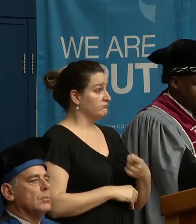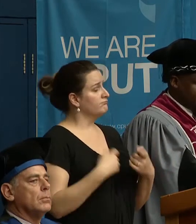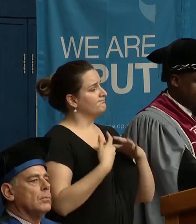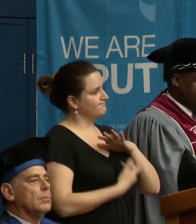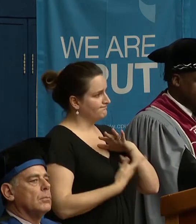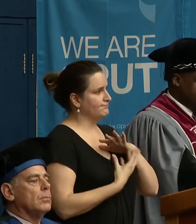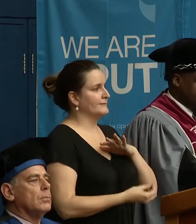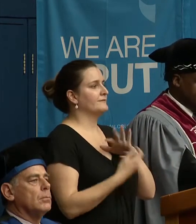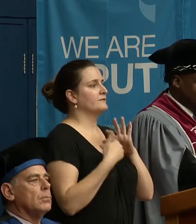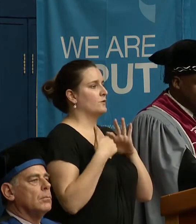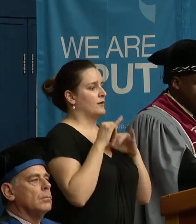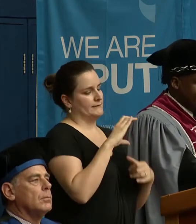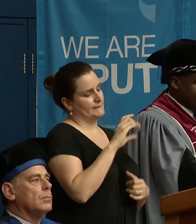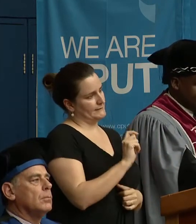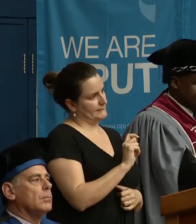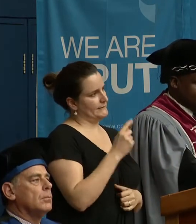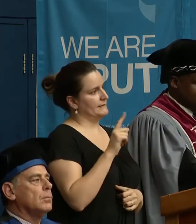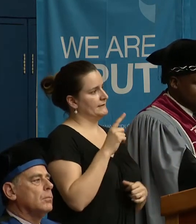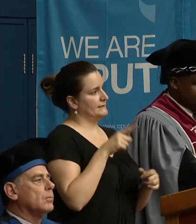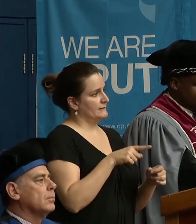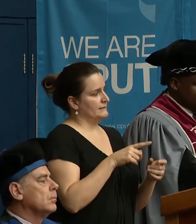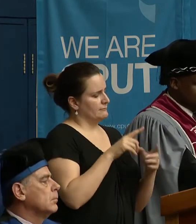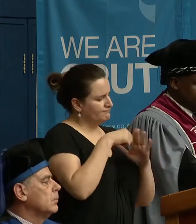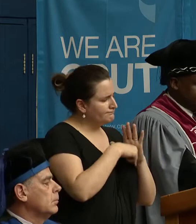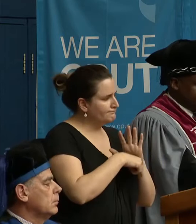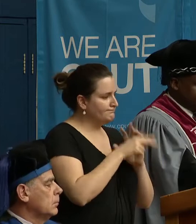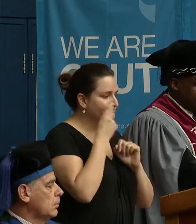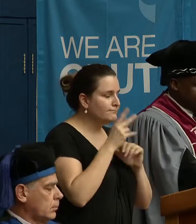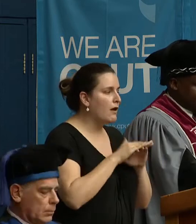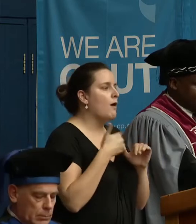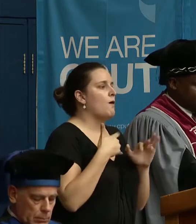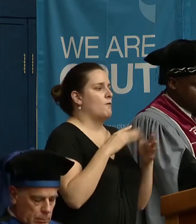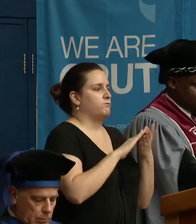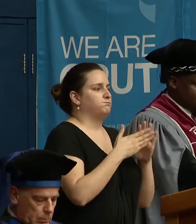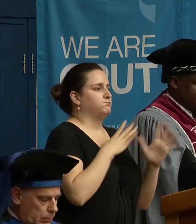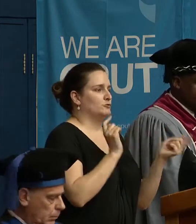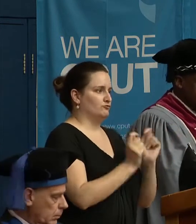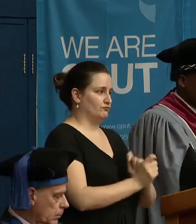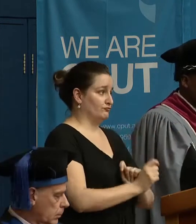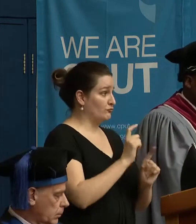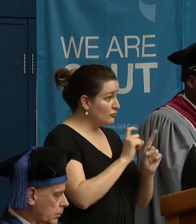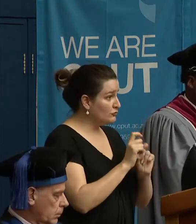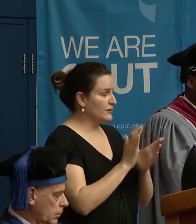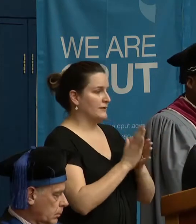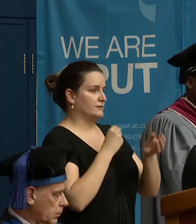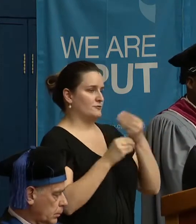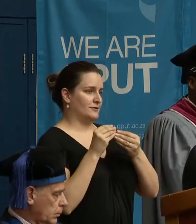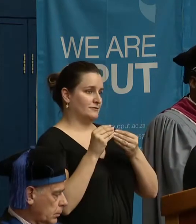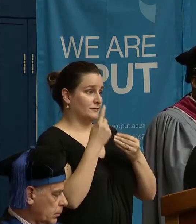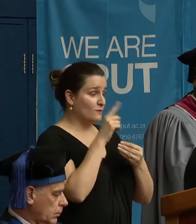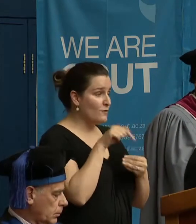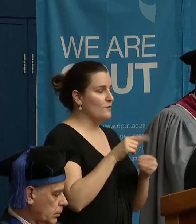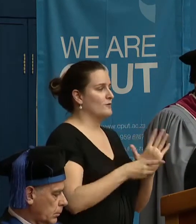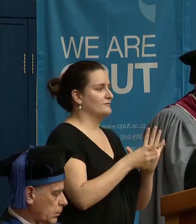the potential of ICT and digital solutions to transform societies, culture, and economics, especially in developing